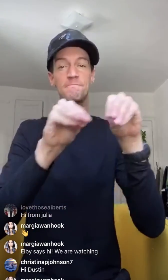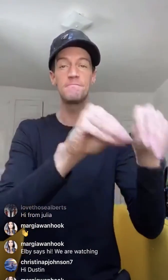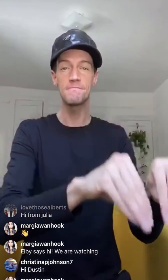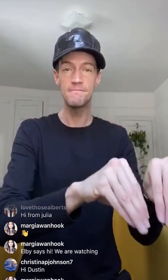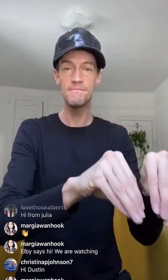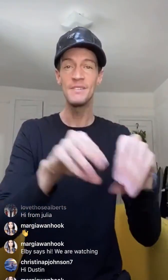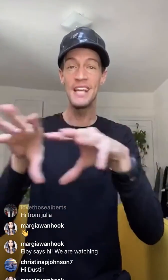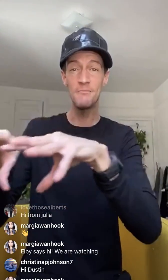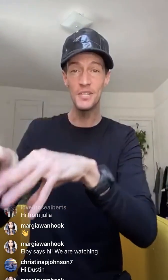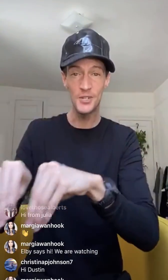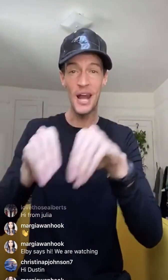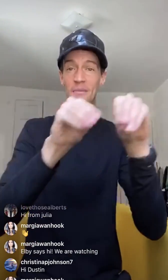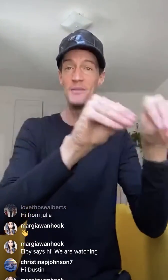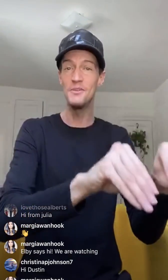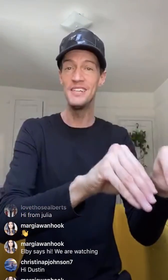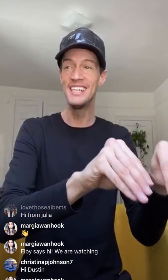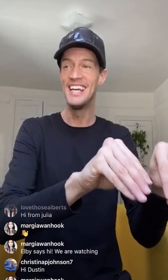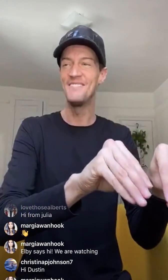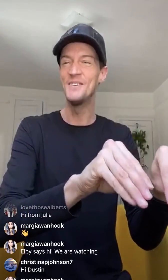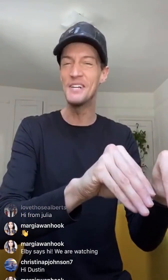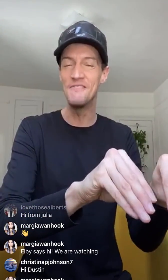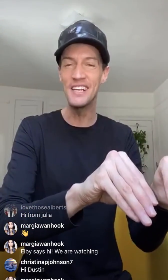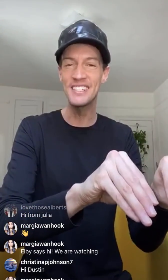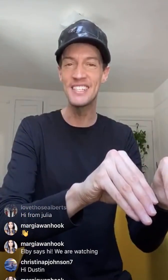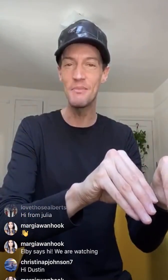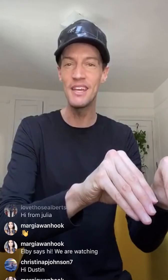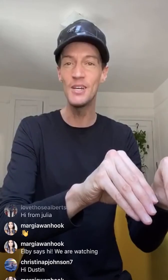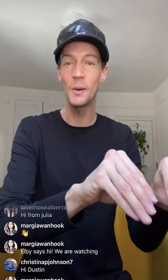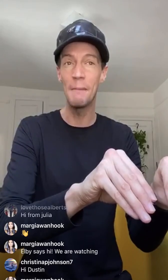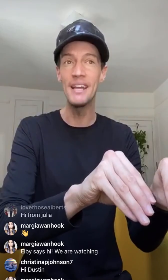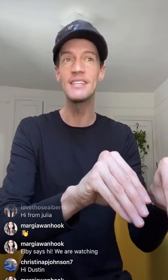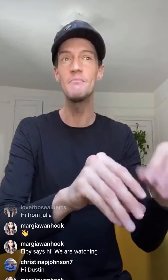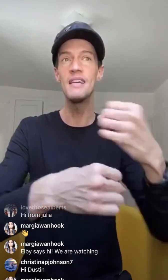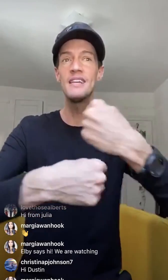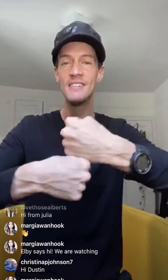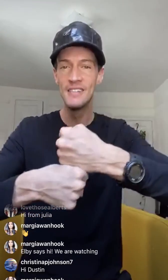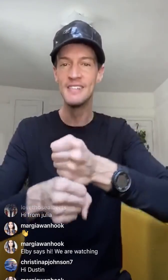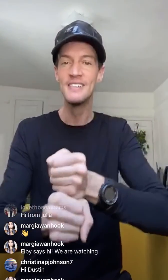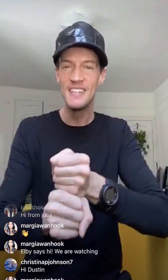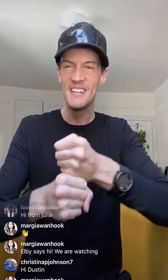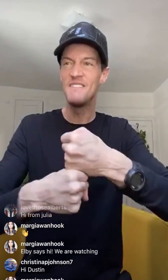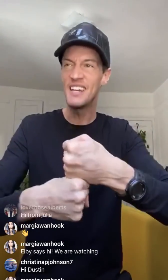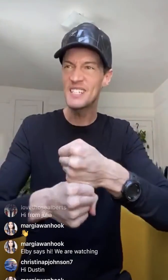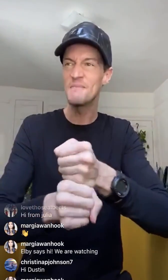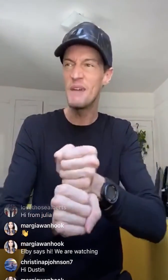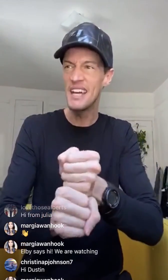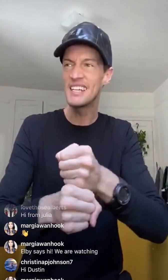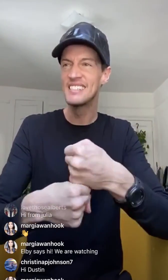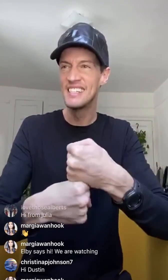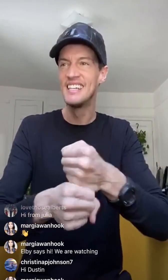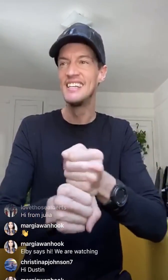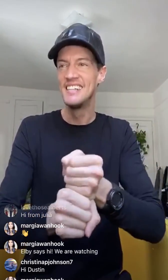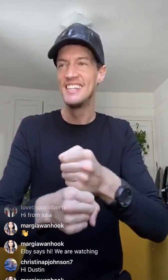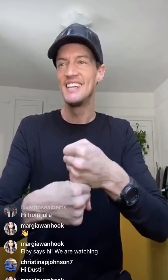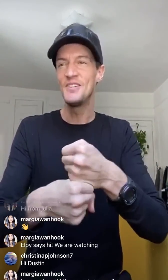to share something, we just go half and half. So if you're done, all done. If you want to